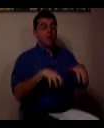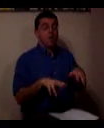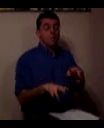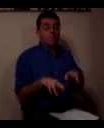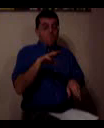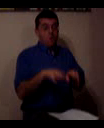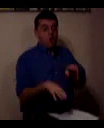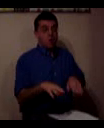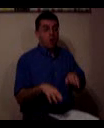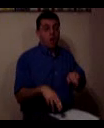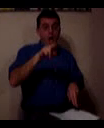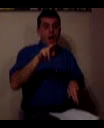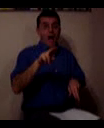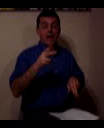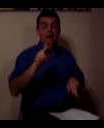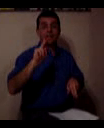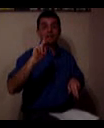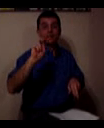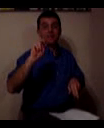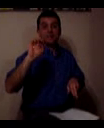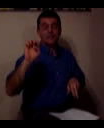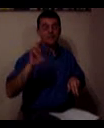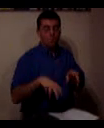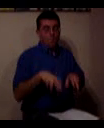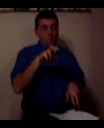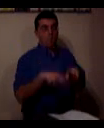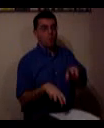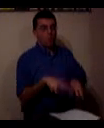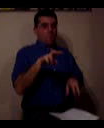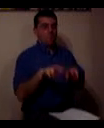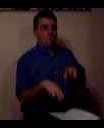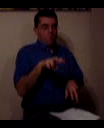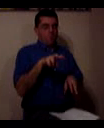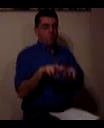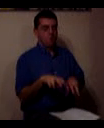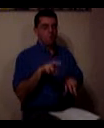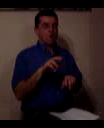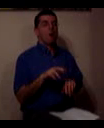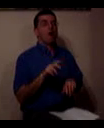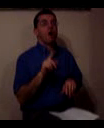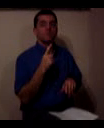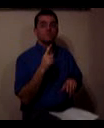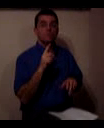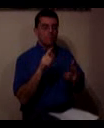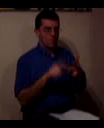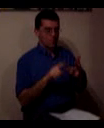one. We'll march with our knees high. Then the third activity will be running in place, and we'll do that for 1